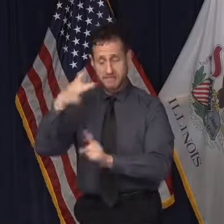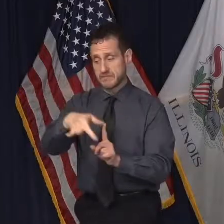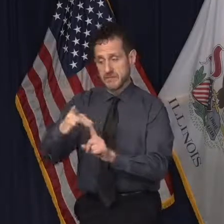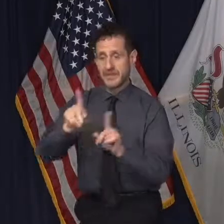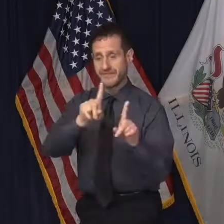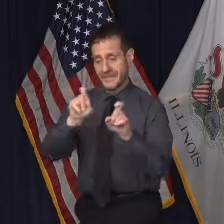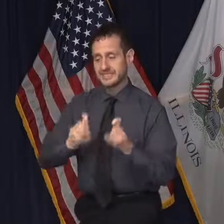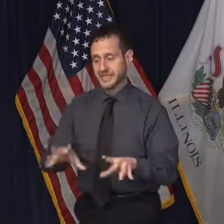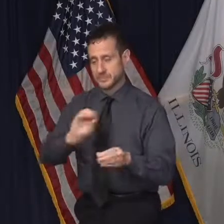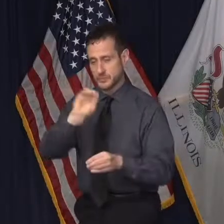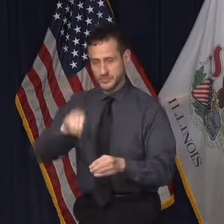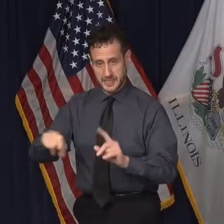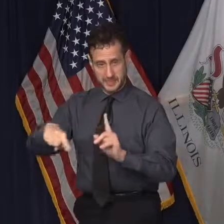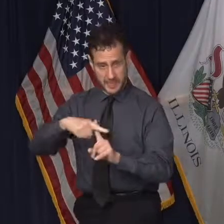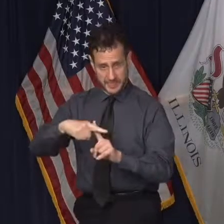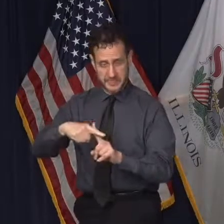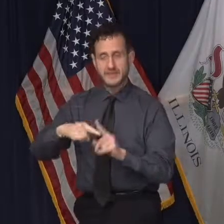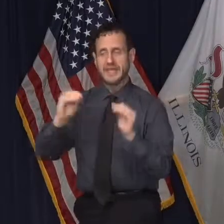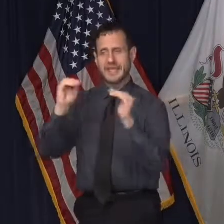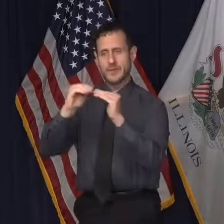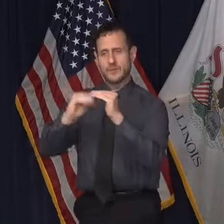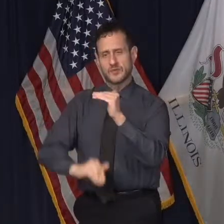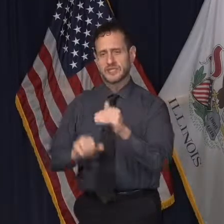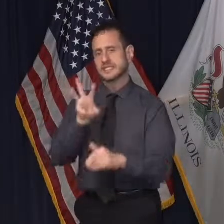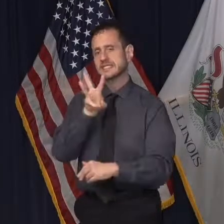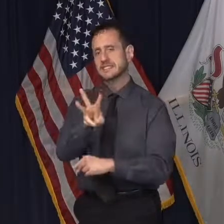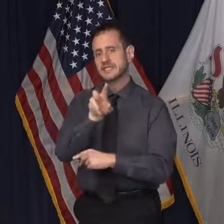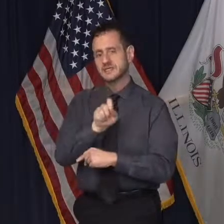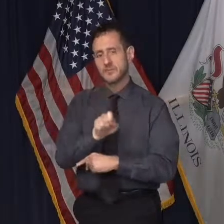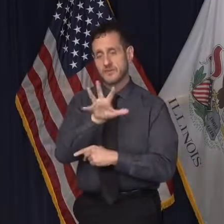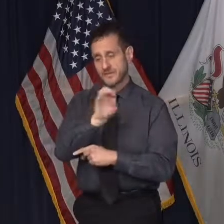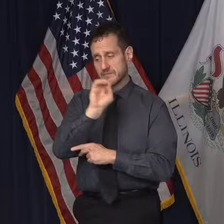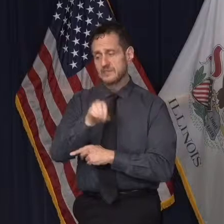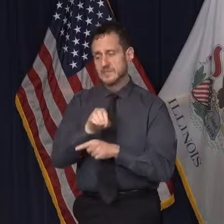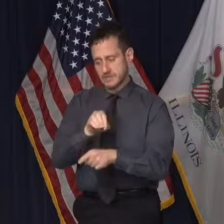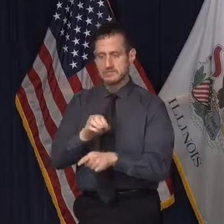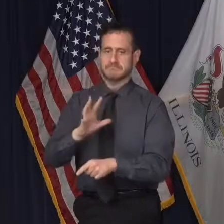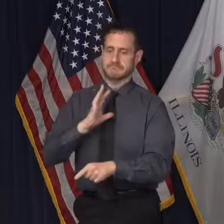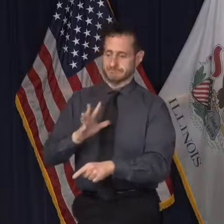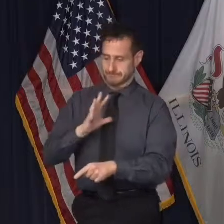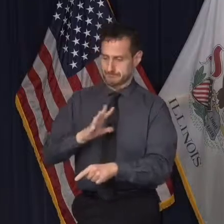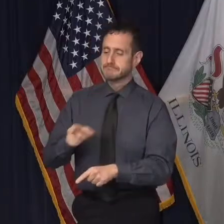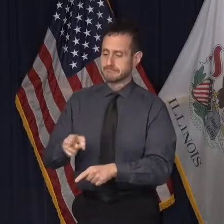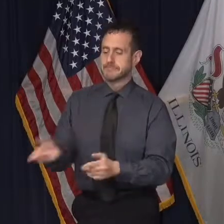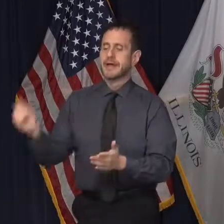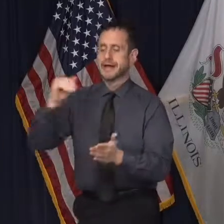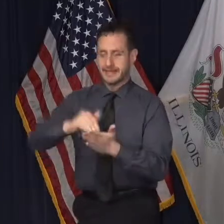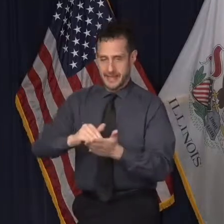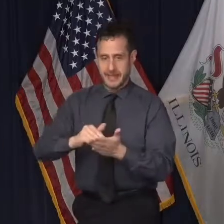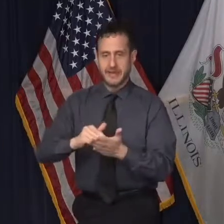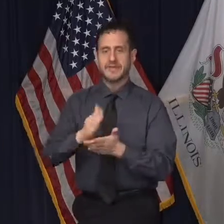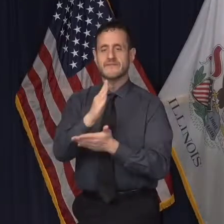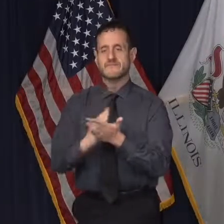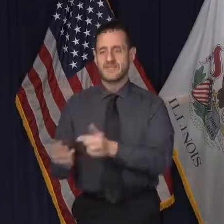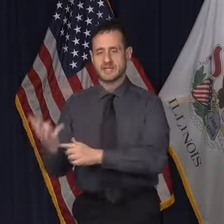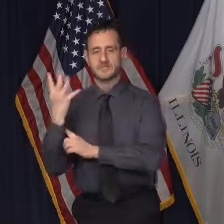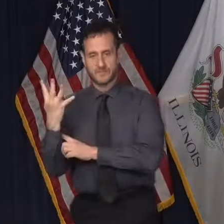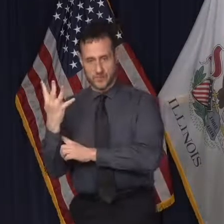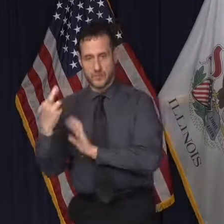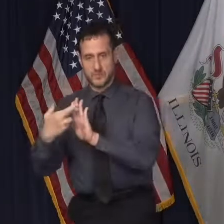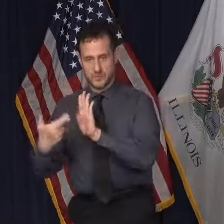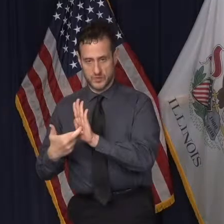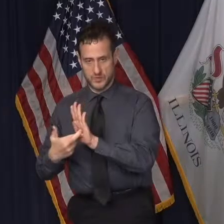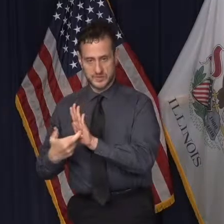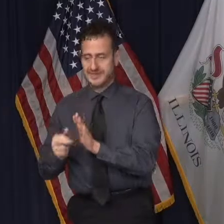to or less than a 6.5% average at that time, the region would return to Phase 4